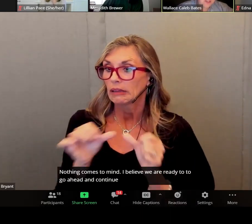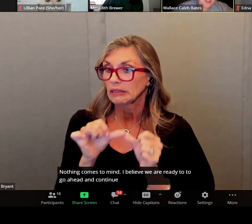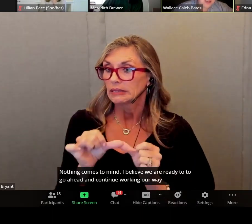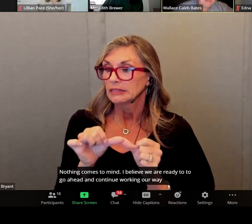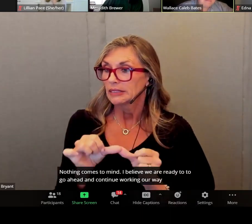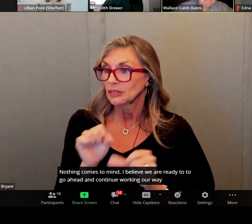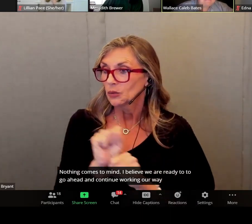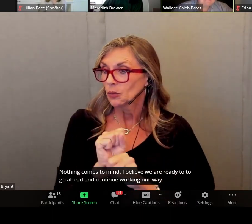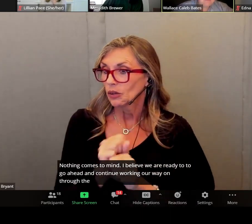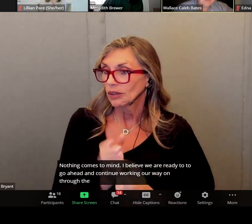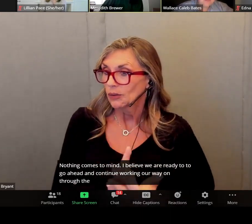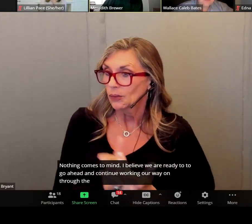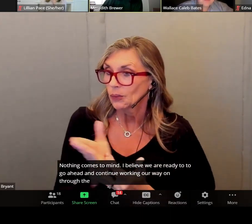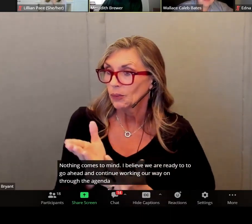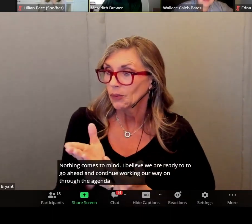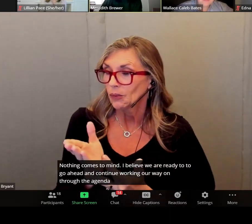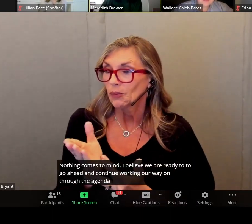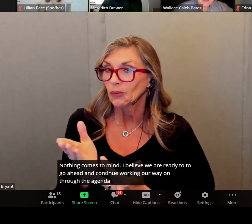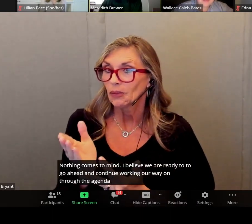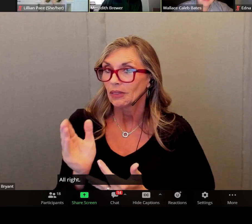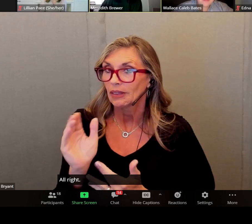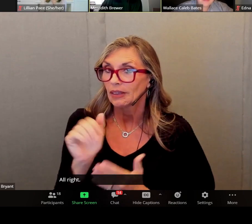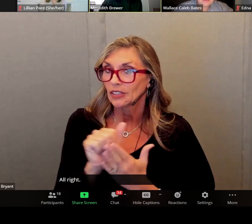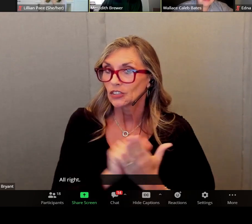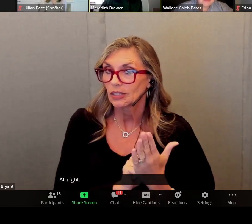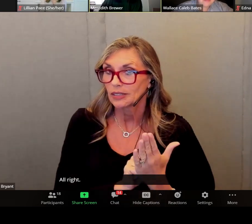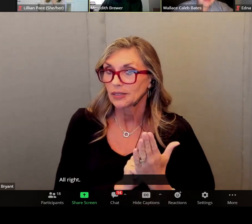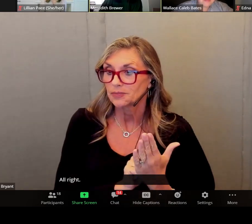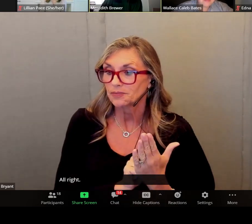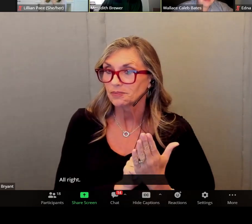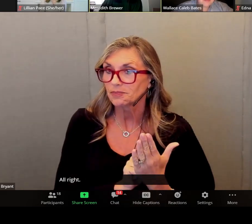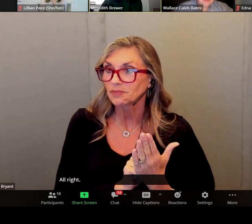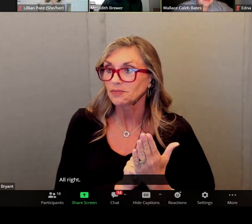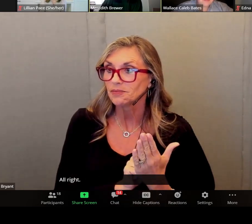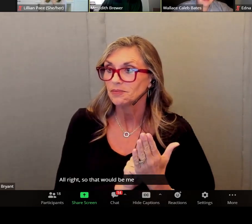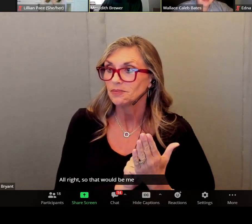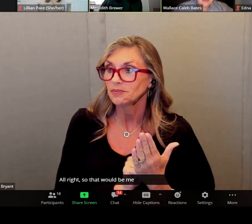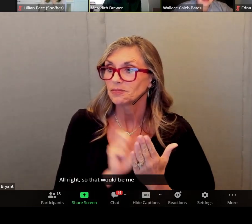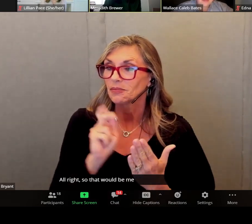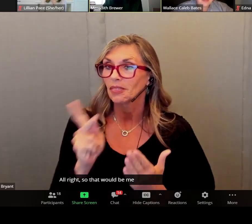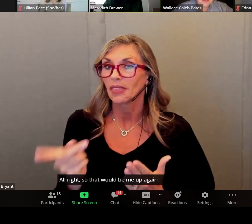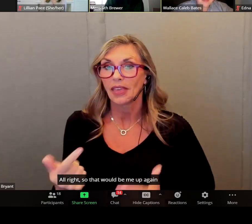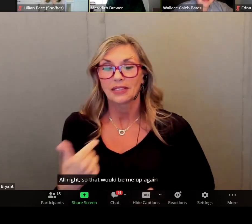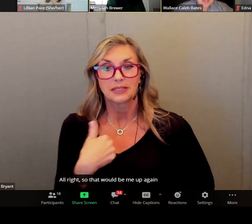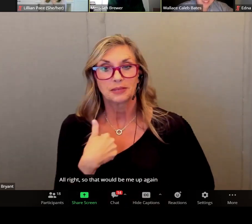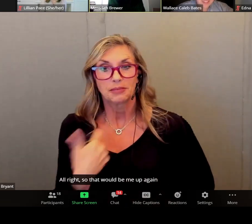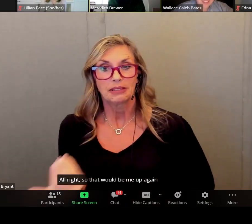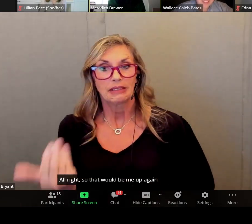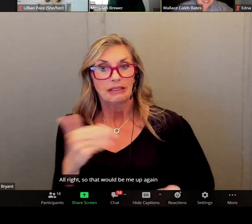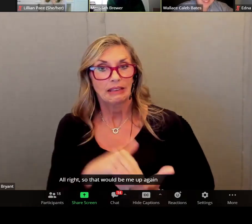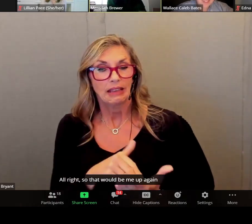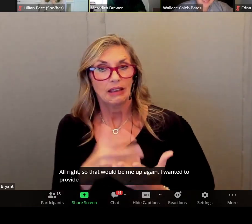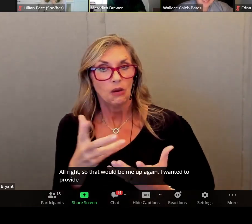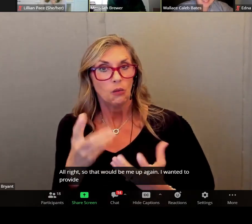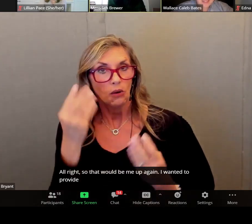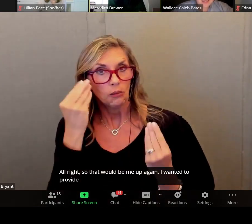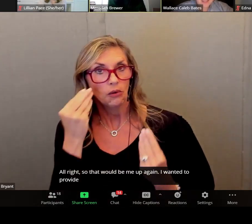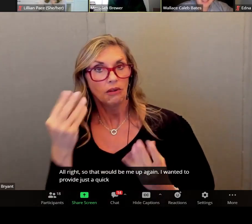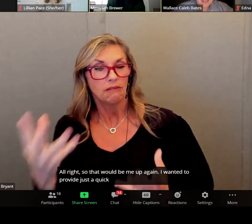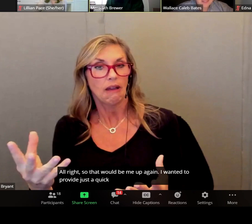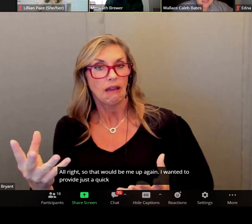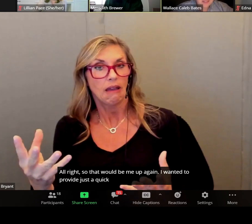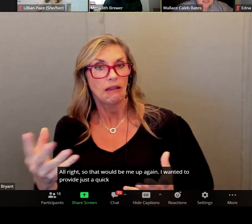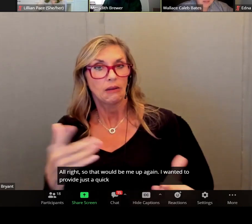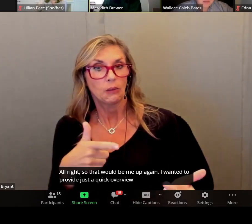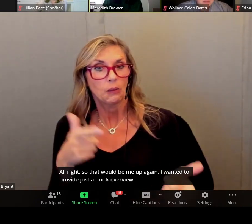the agenda. All right. So that would be me up again. I wanted to provide just a quick overview